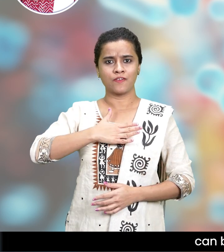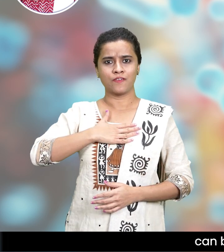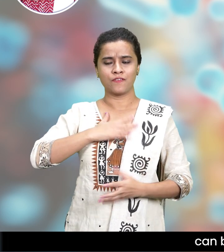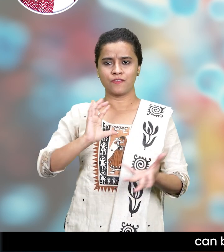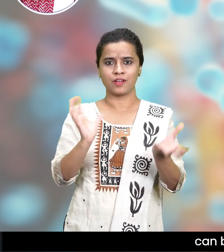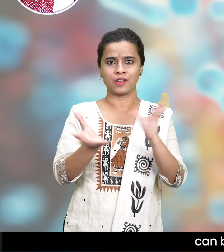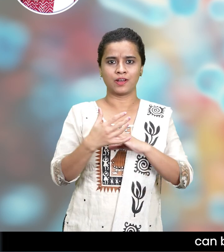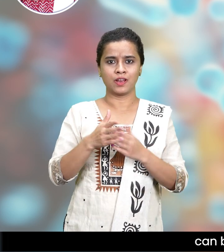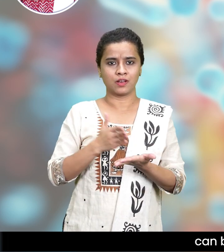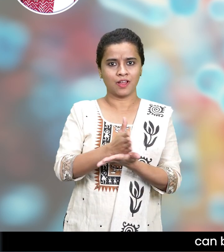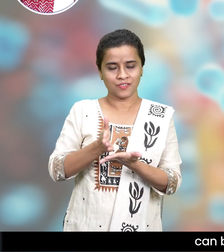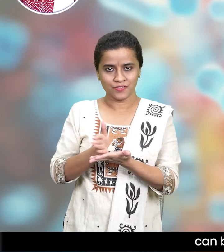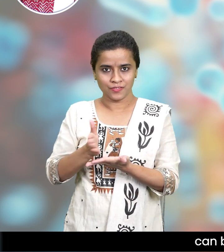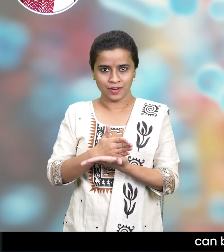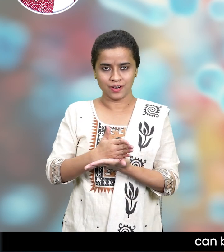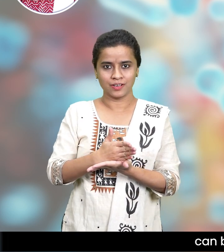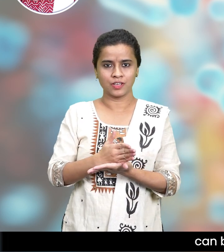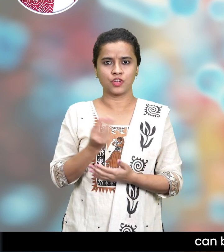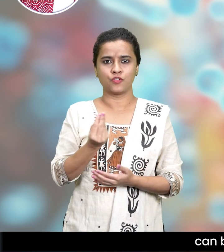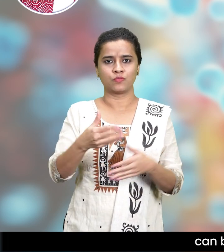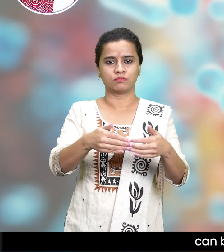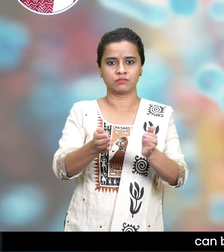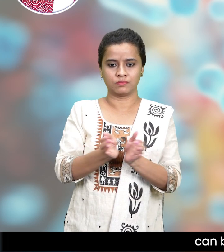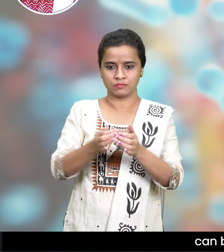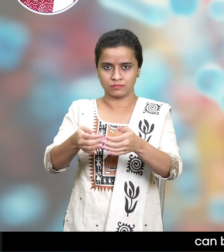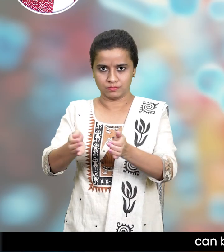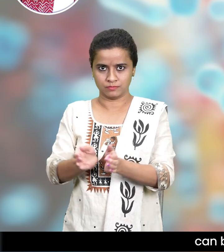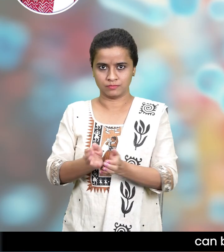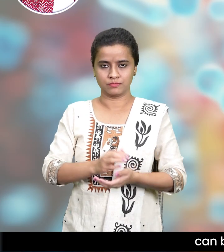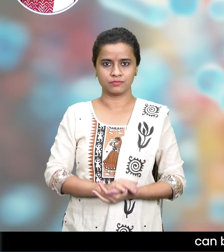be classified into a few groups.